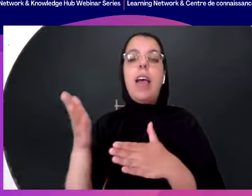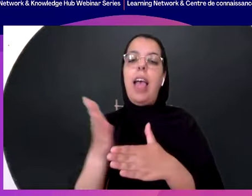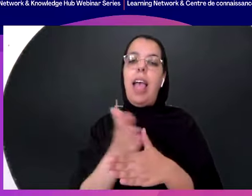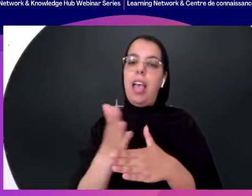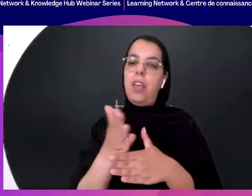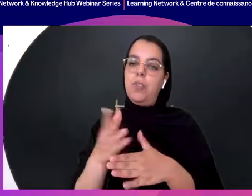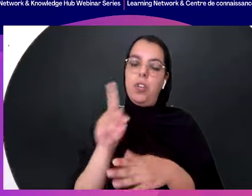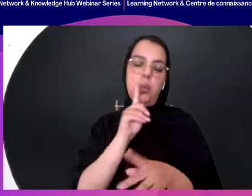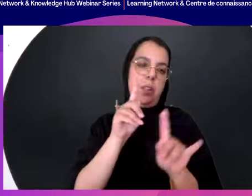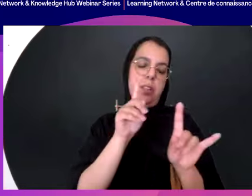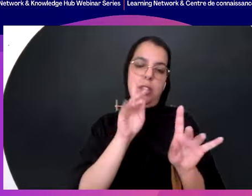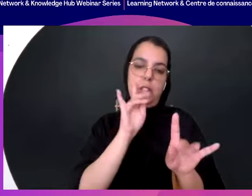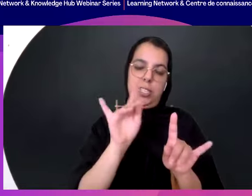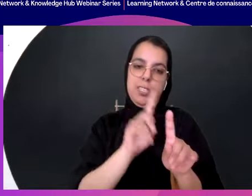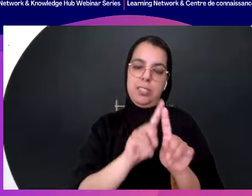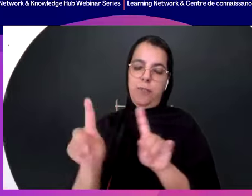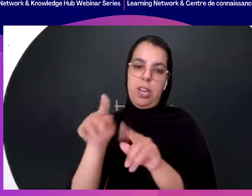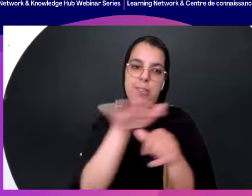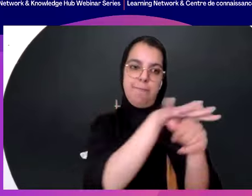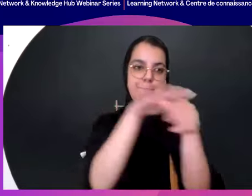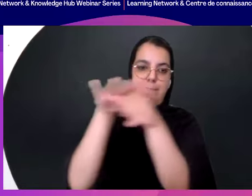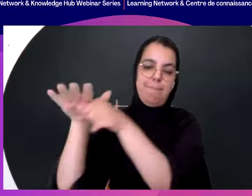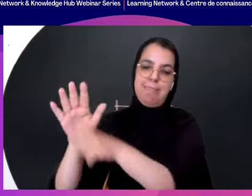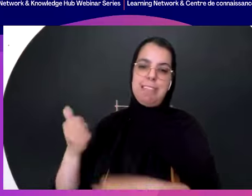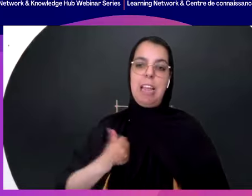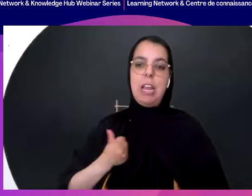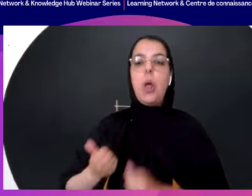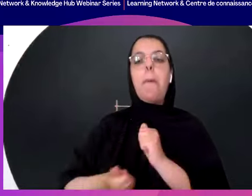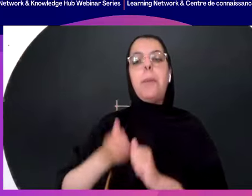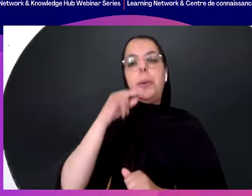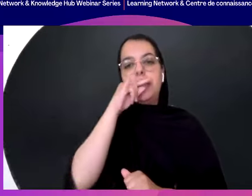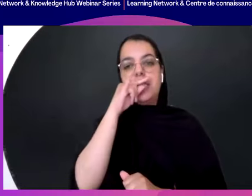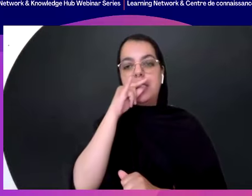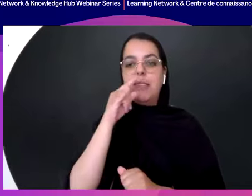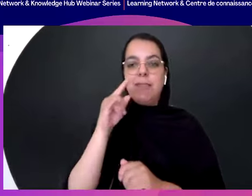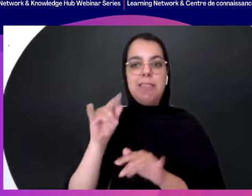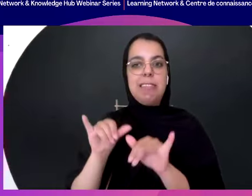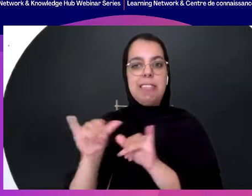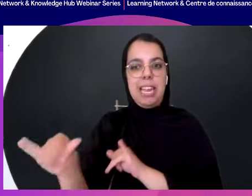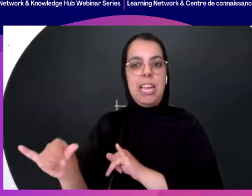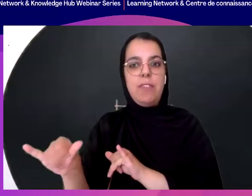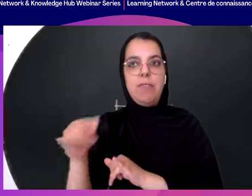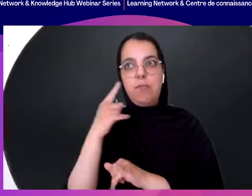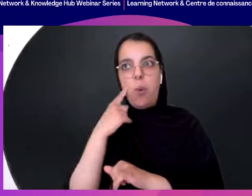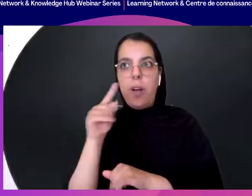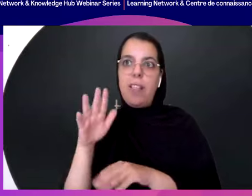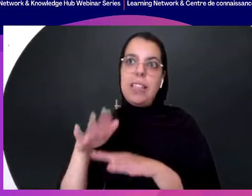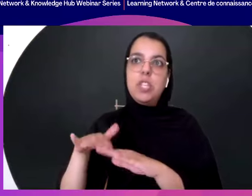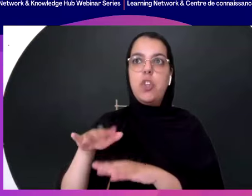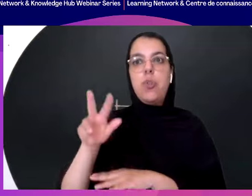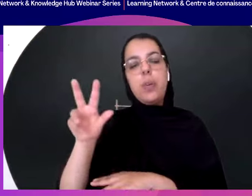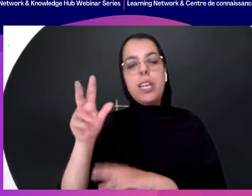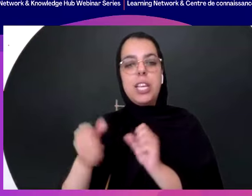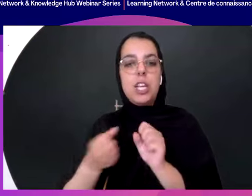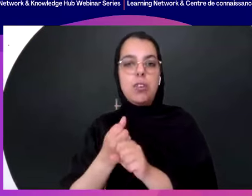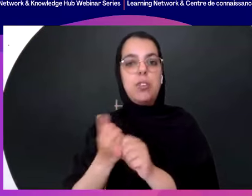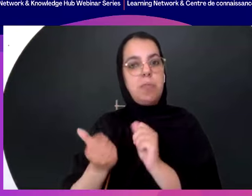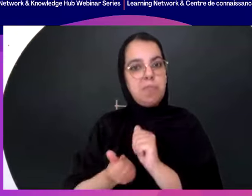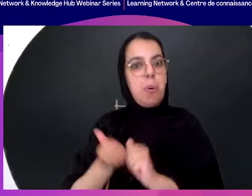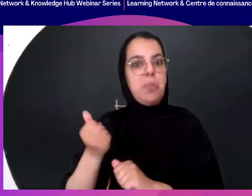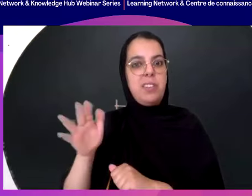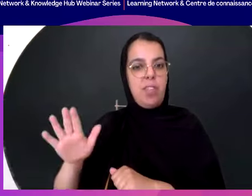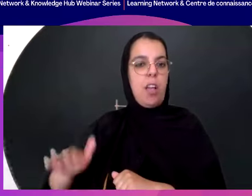different regions. But a lot of most kids went for a good portion of, at least 3 years or a good portion of their